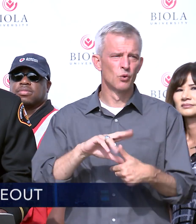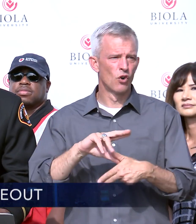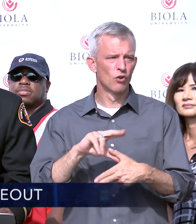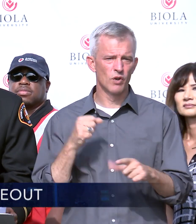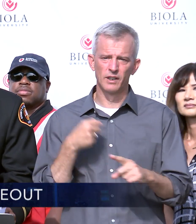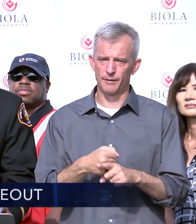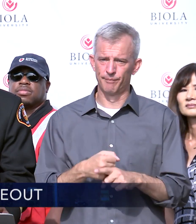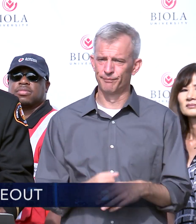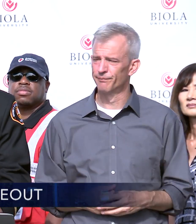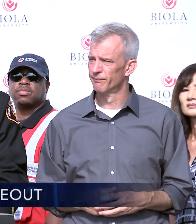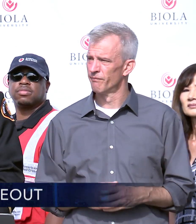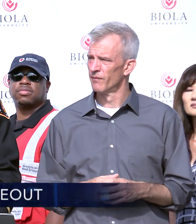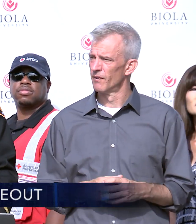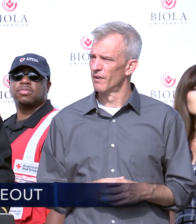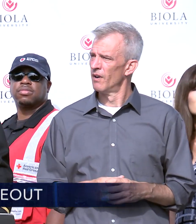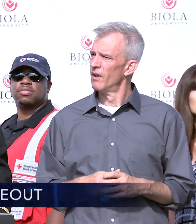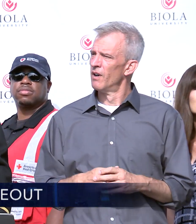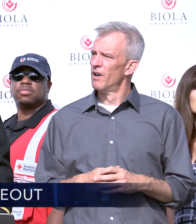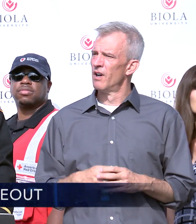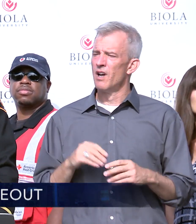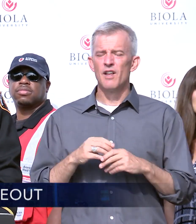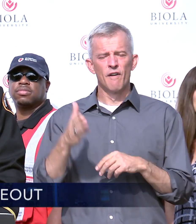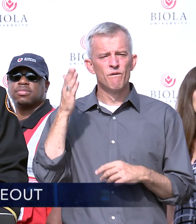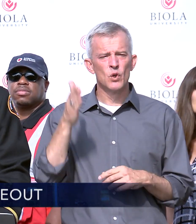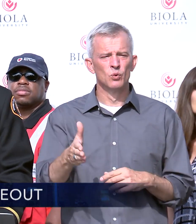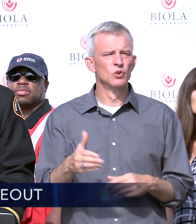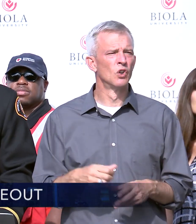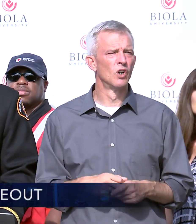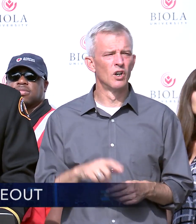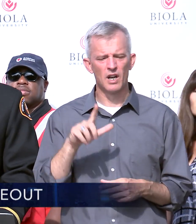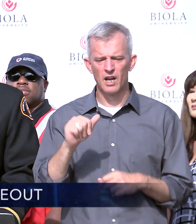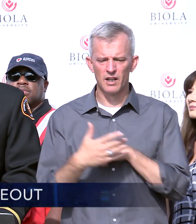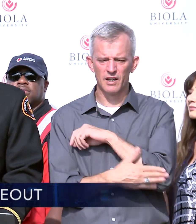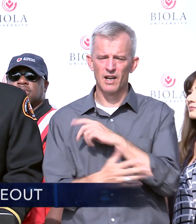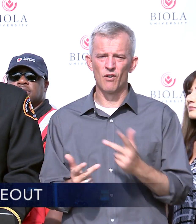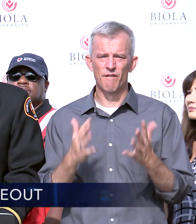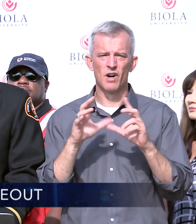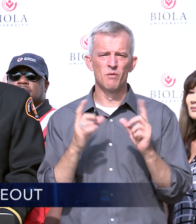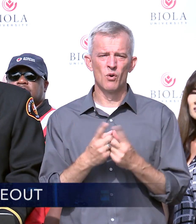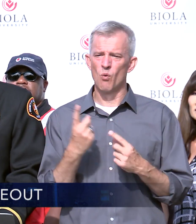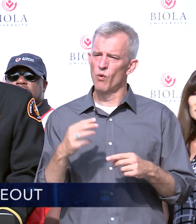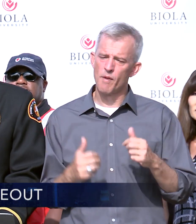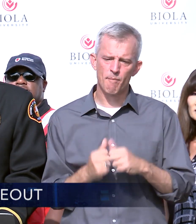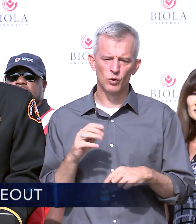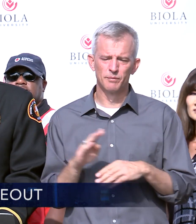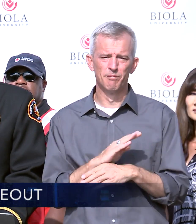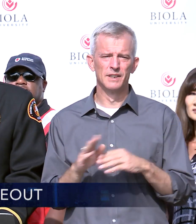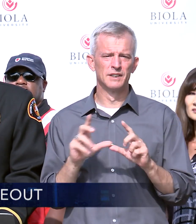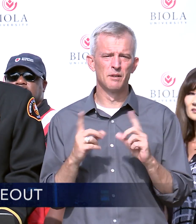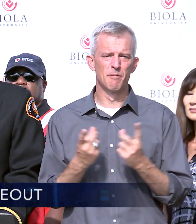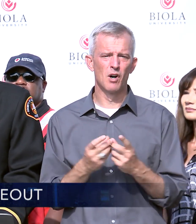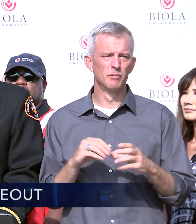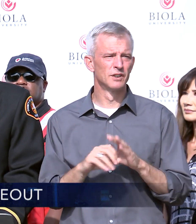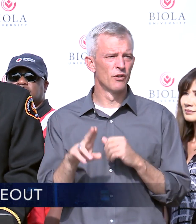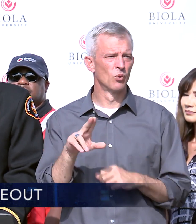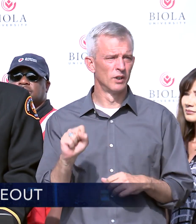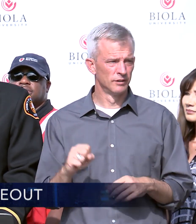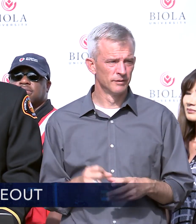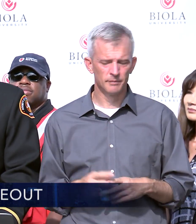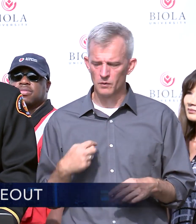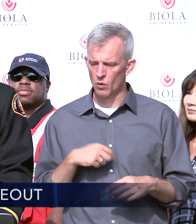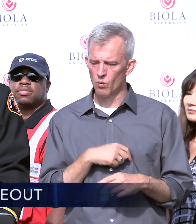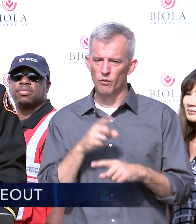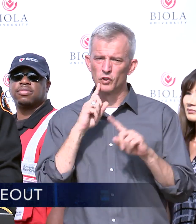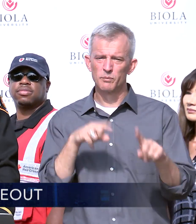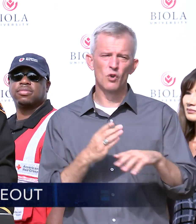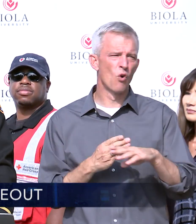disaster. Moving forward, the Los Angeles County Fire Department is one of the busiest departments in the nation. We respond to